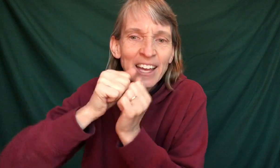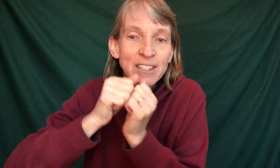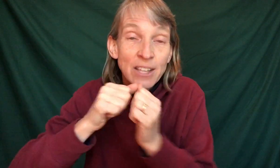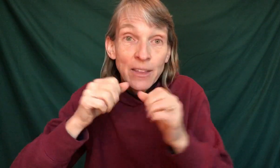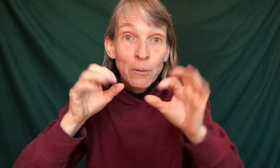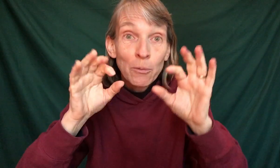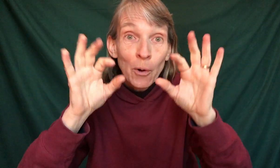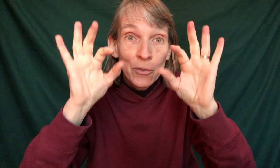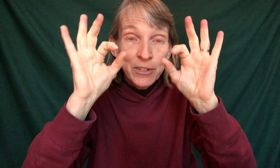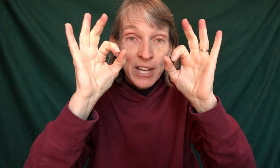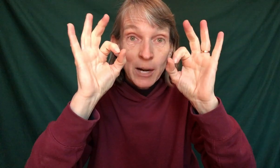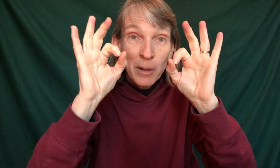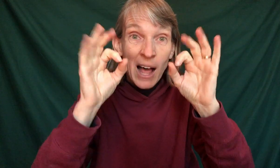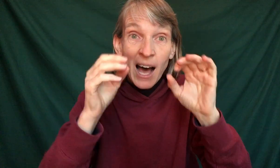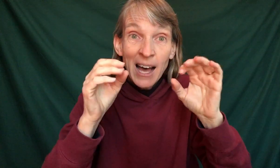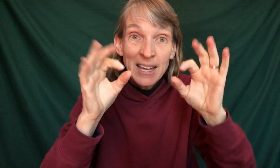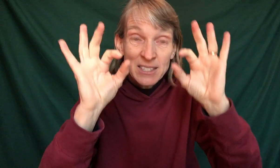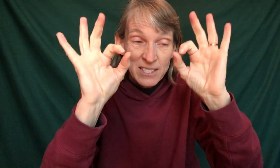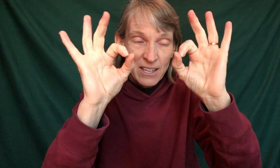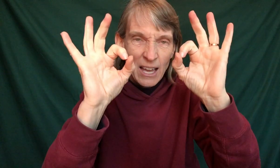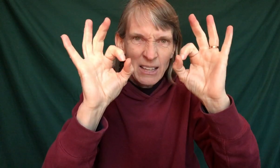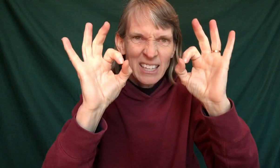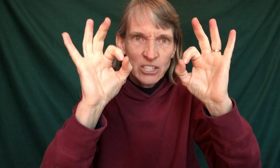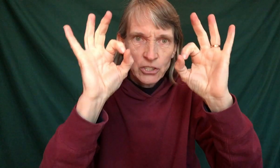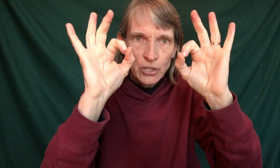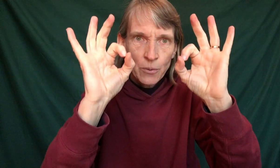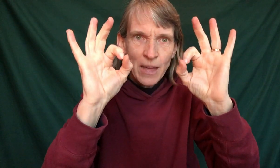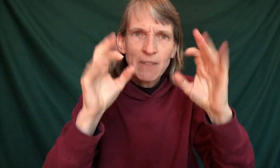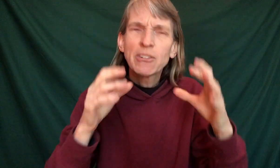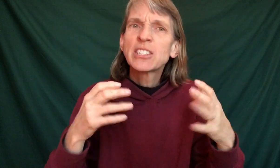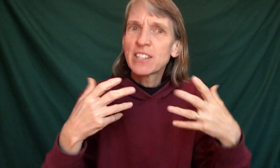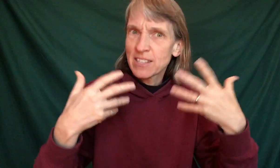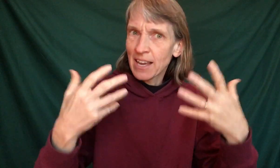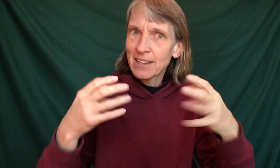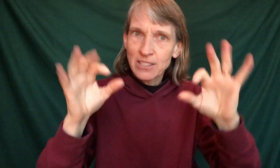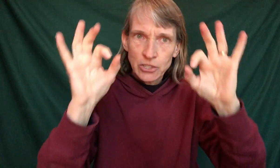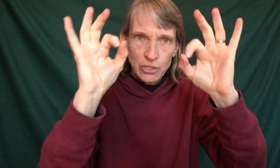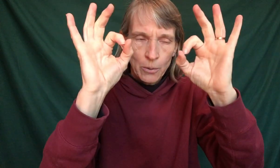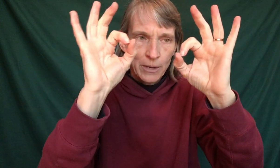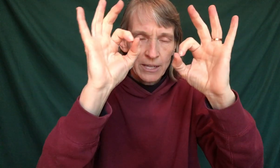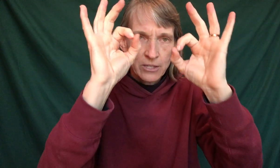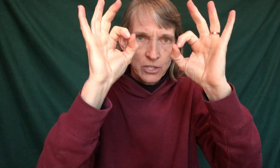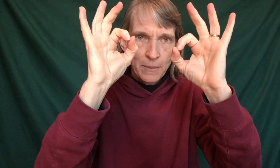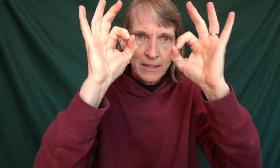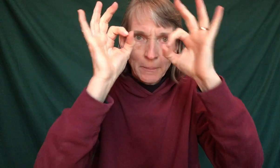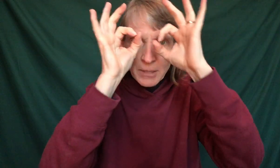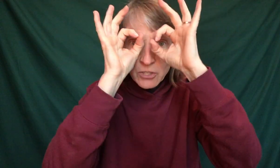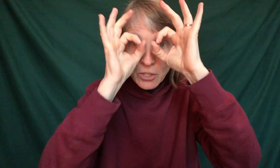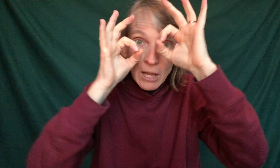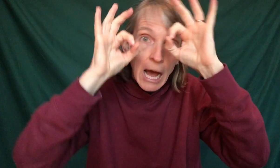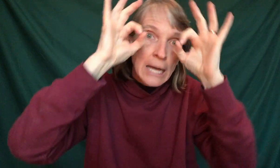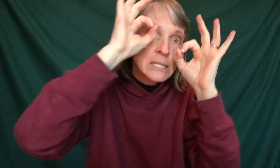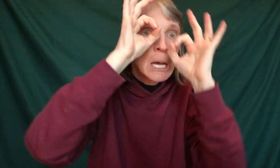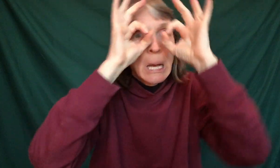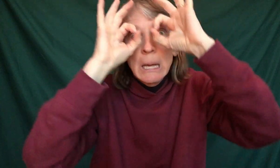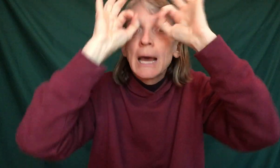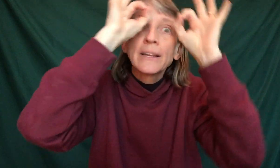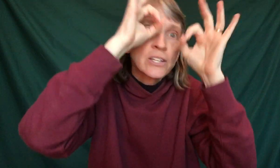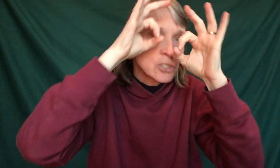And they rolled their terrible eyes. I like to show that. For each of these, I kind of like to show what it is. So you make like big circle eyes, and you can show